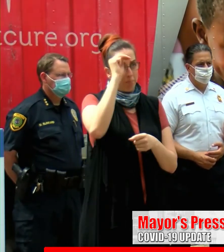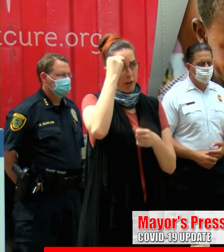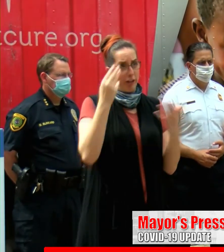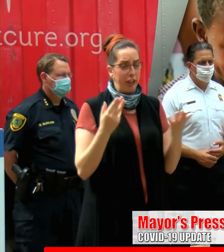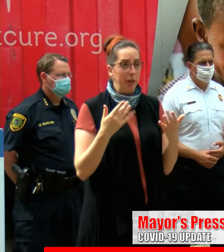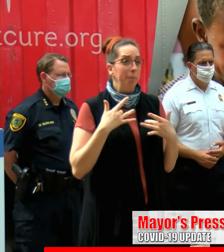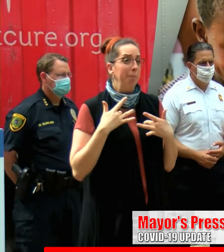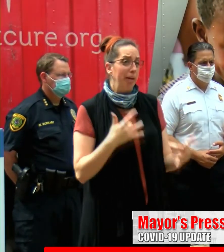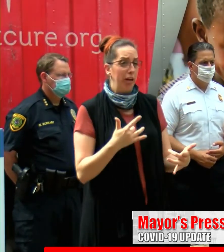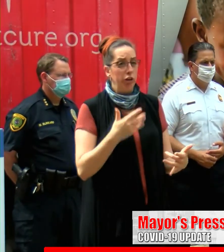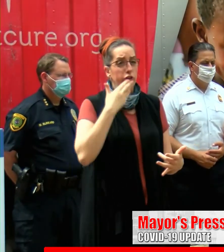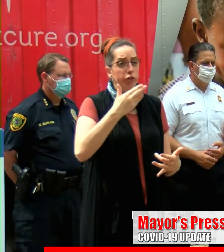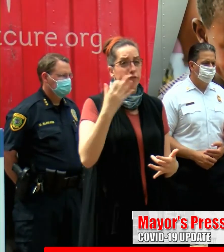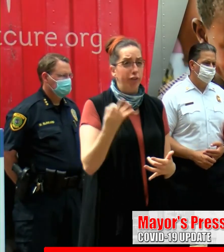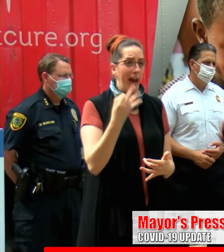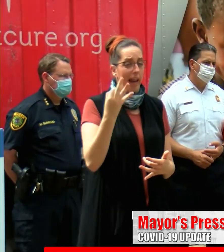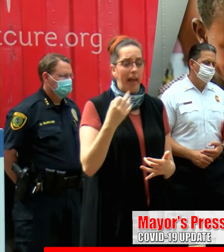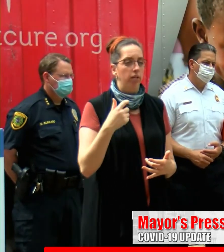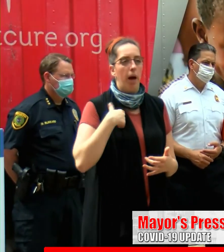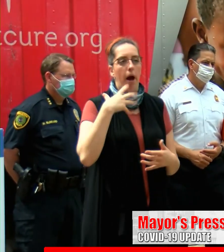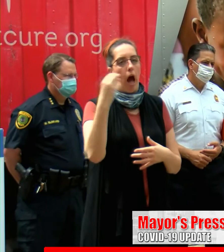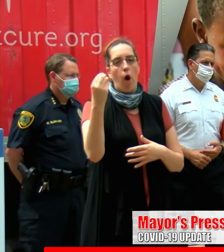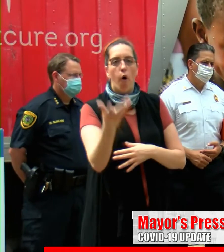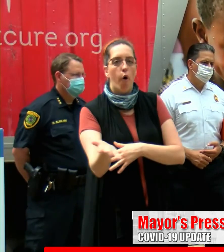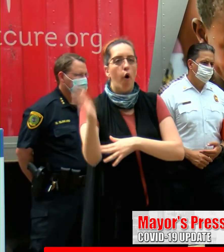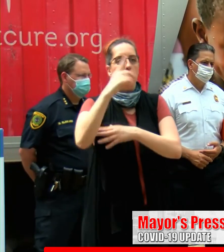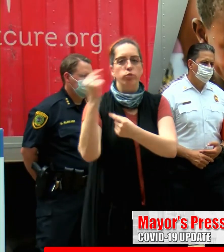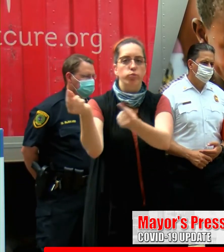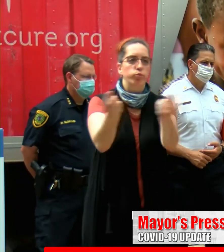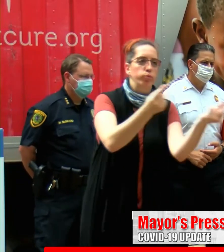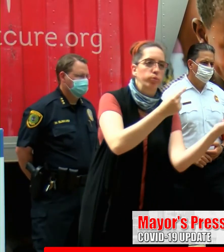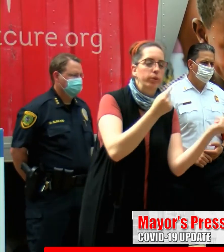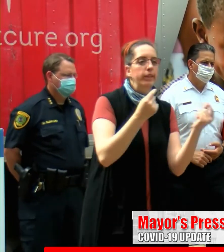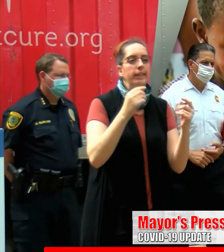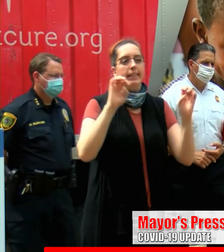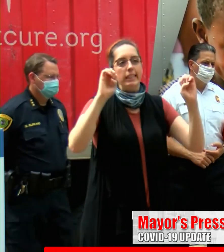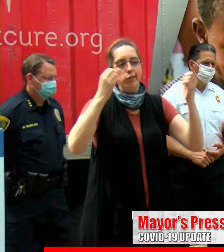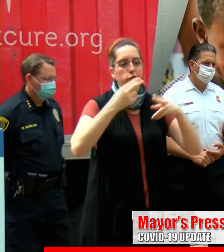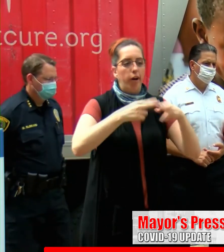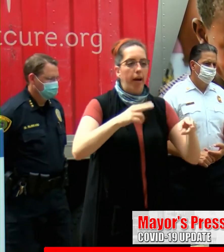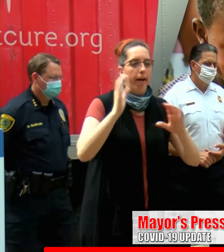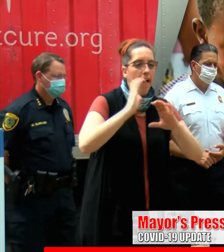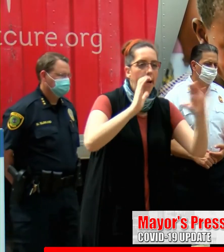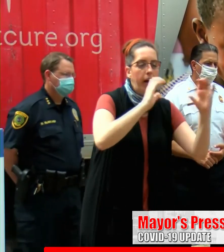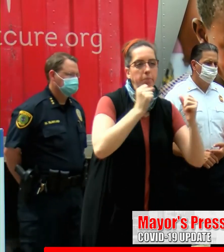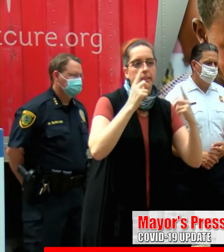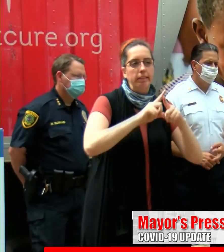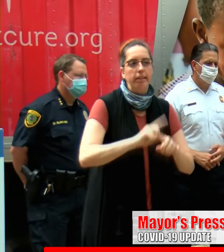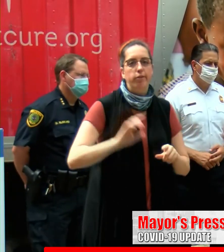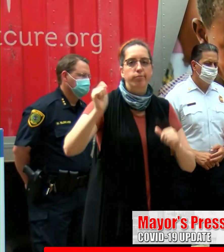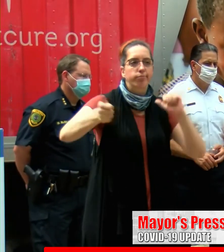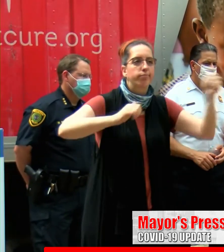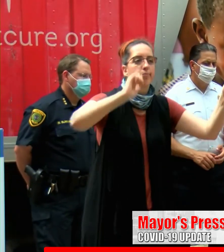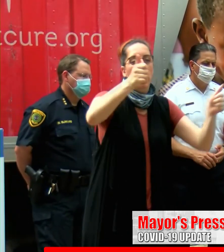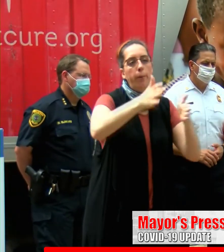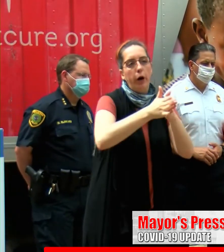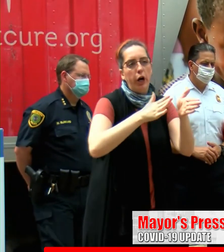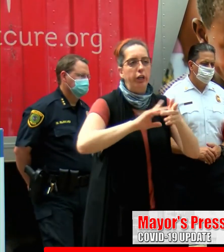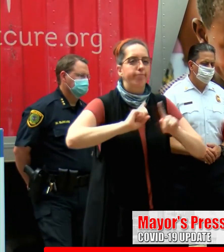Good Friday, I am out all day. The Easter egg hunt at a number of different places, at several